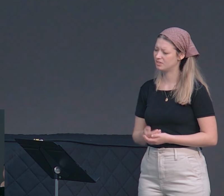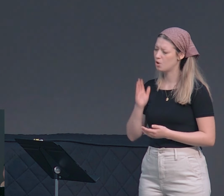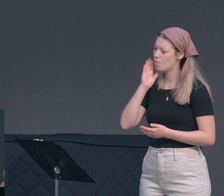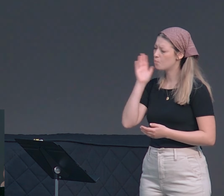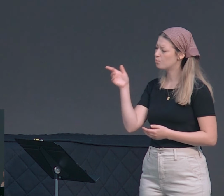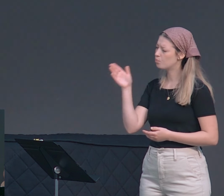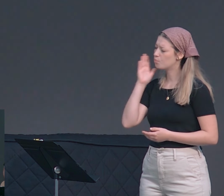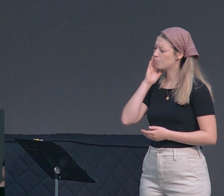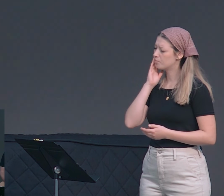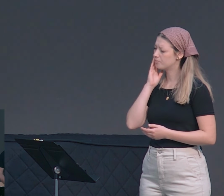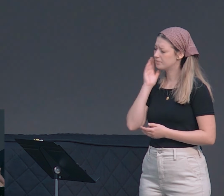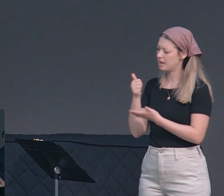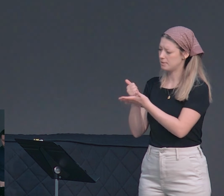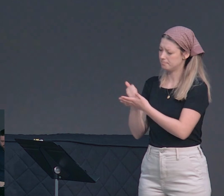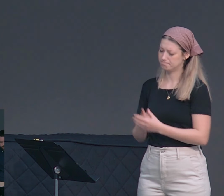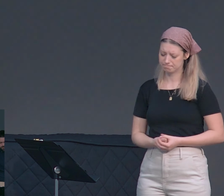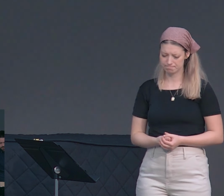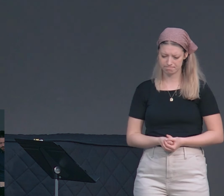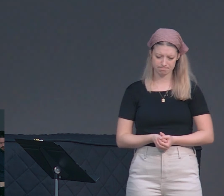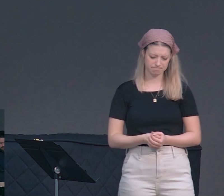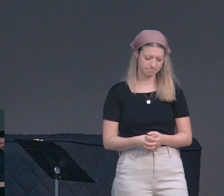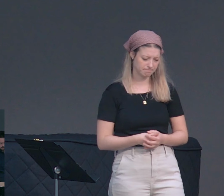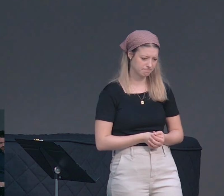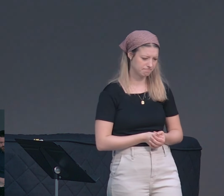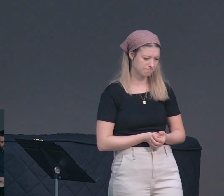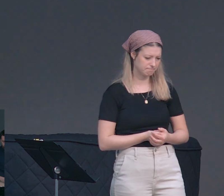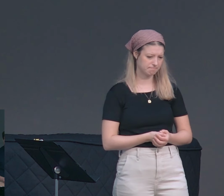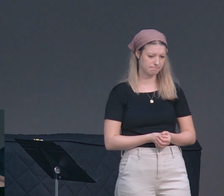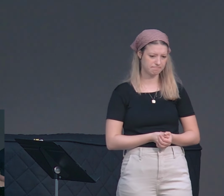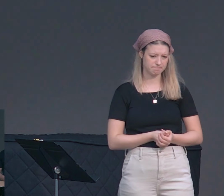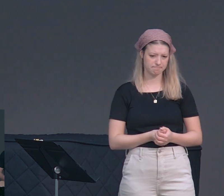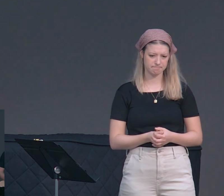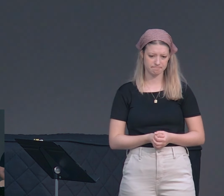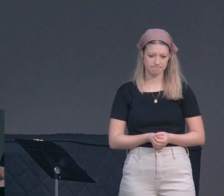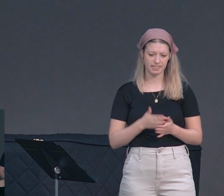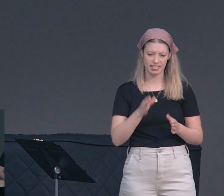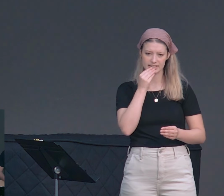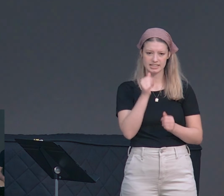I pray. Thank you, Lord. Let's eat together.